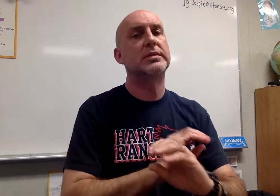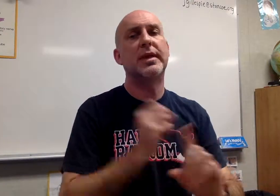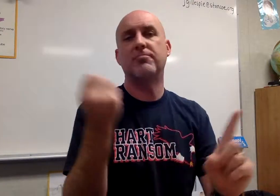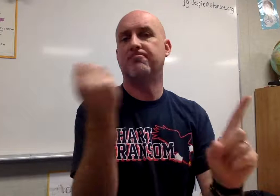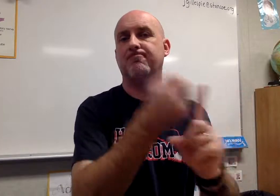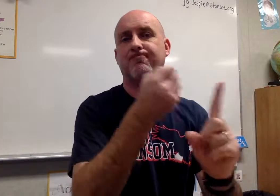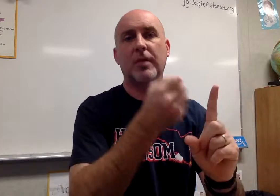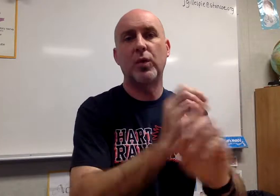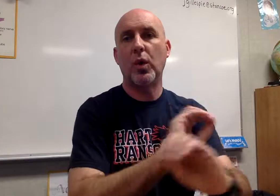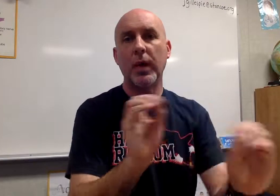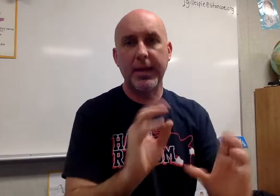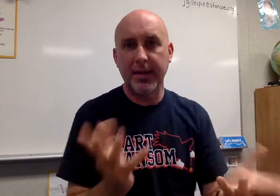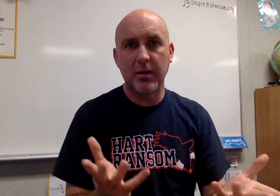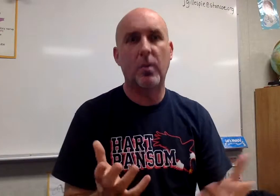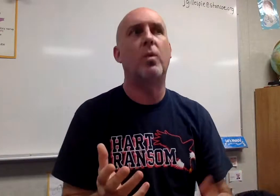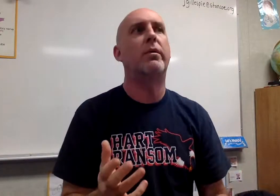say, no hitting, or